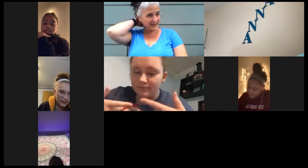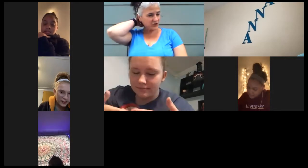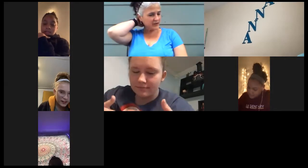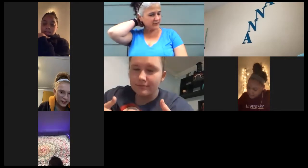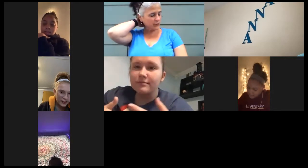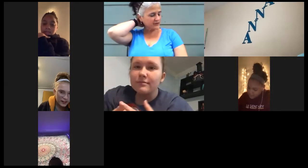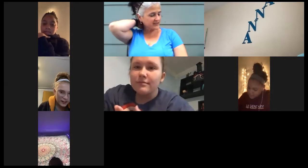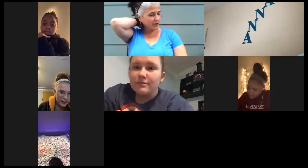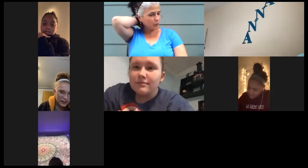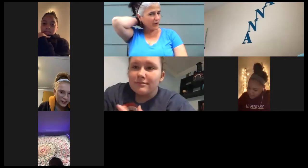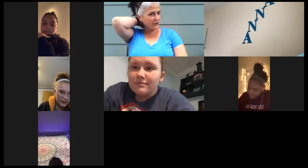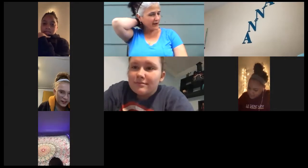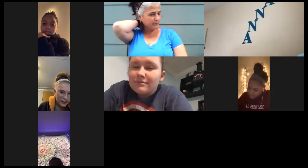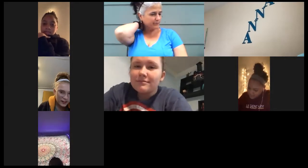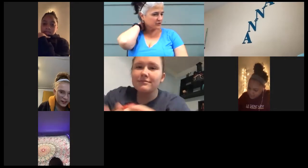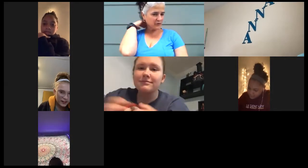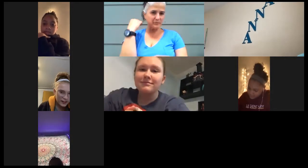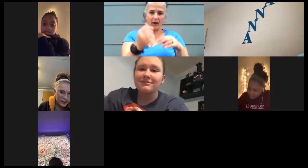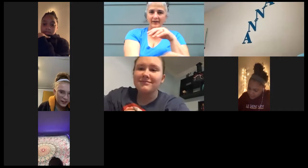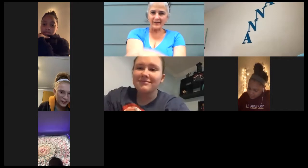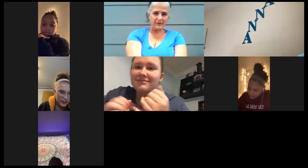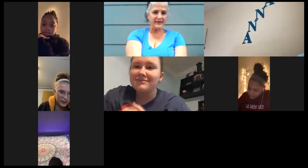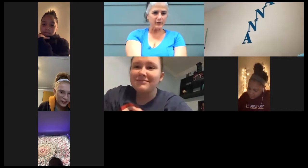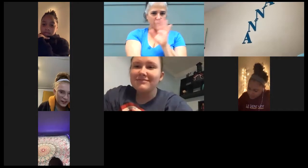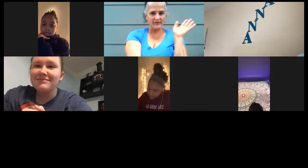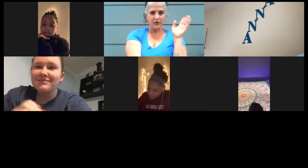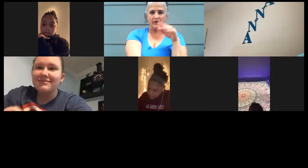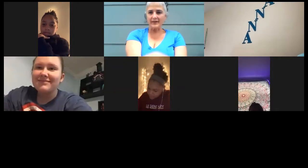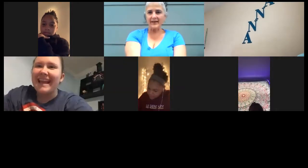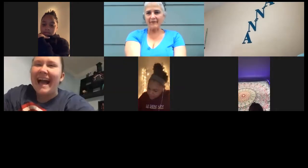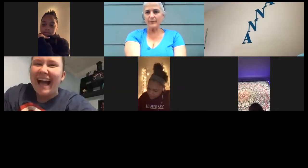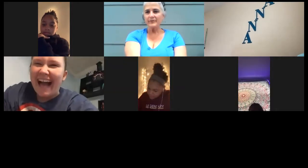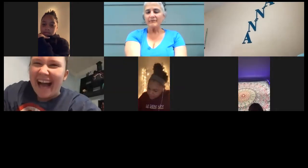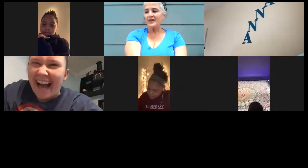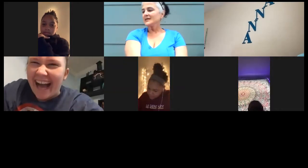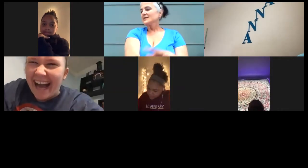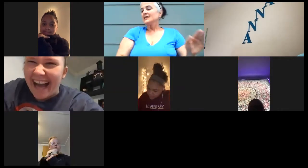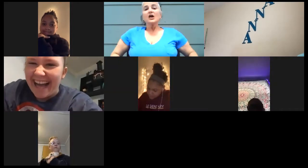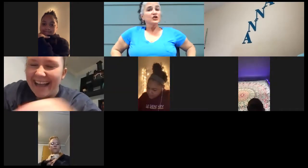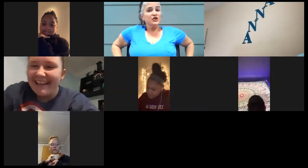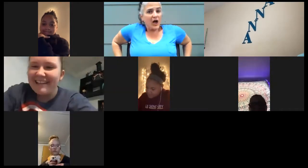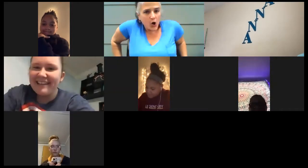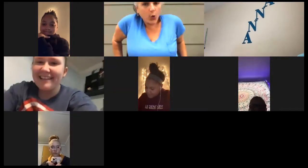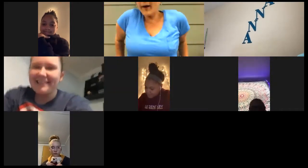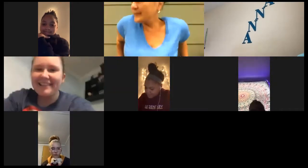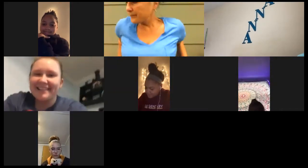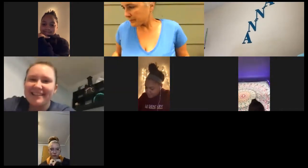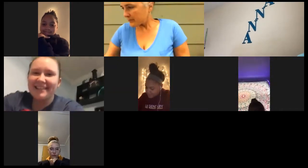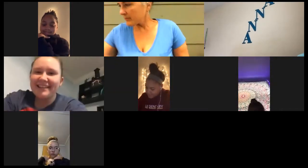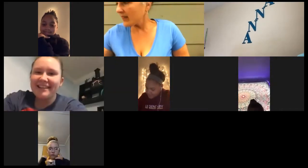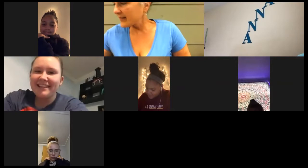rain all next week. Of course, I think that weather app smokes pot because I don't think it knows what's going on ever.